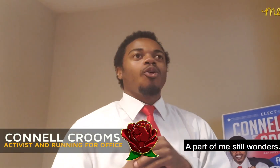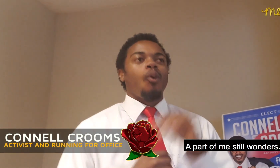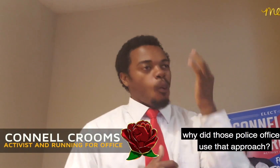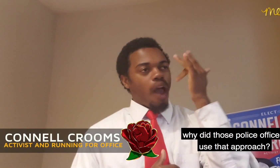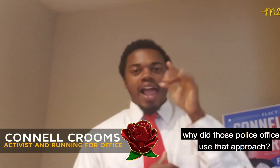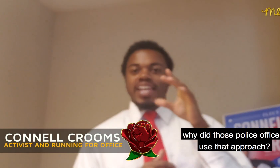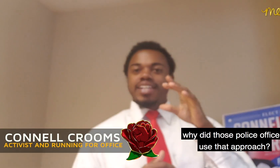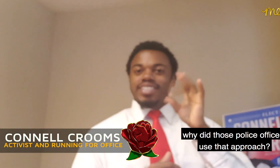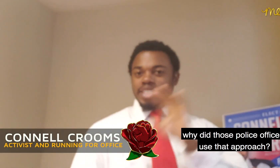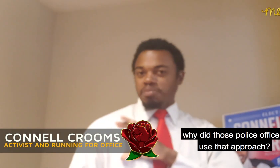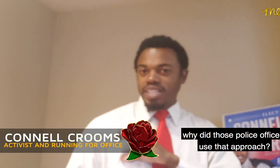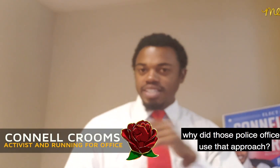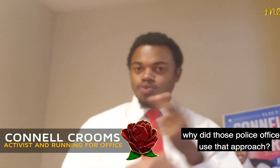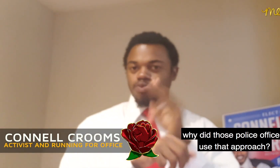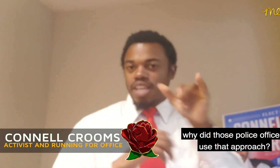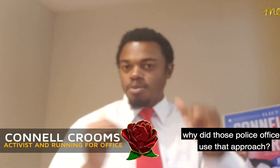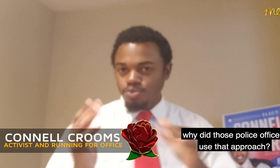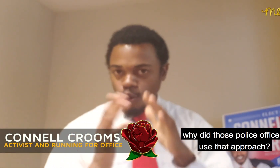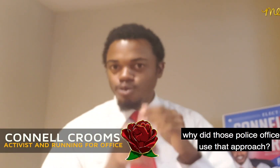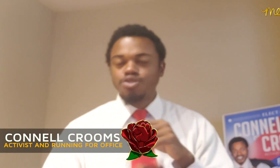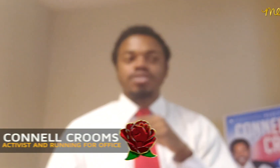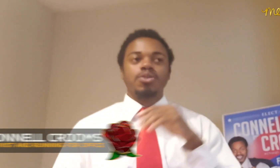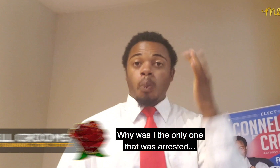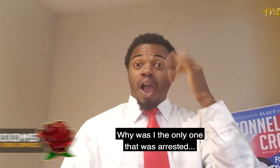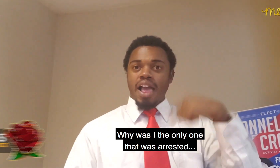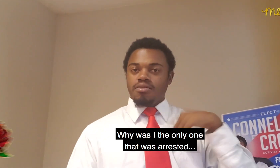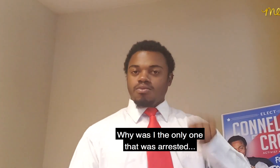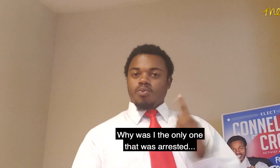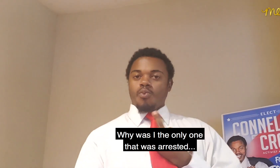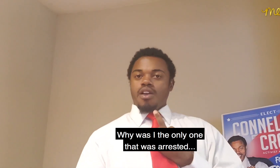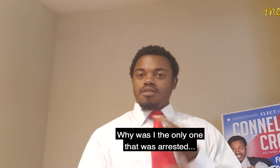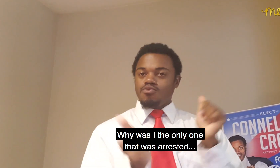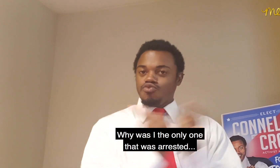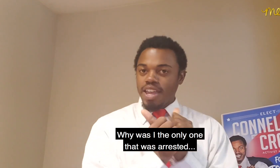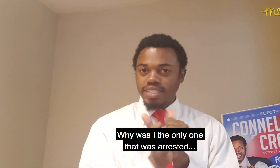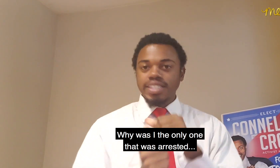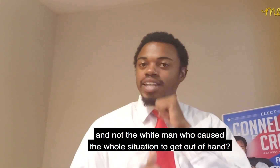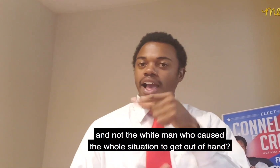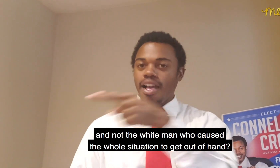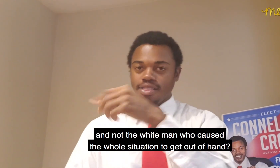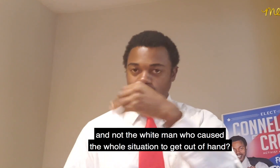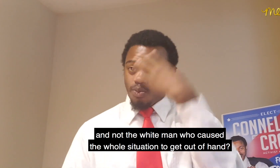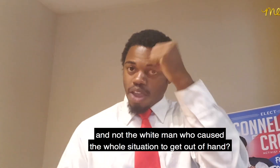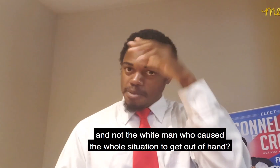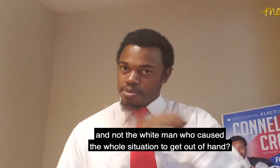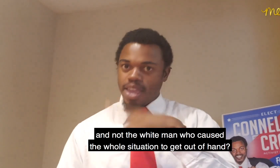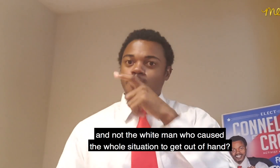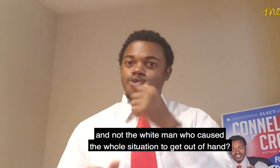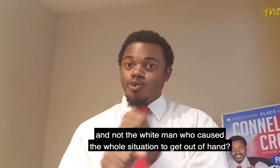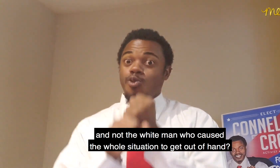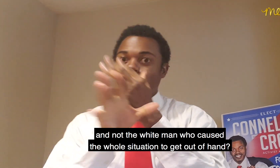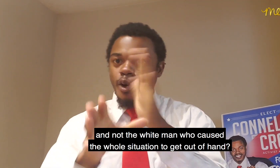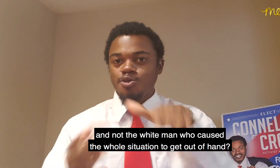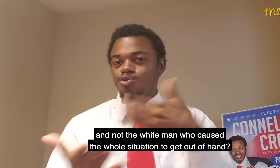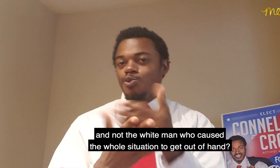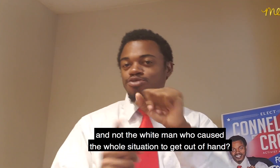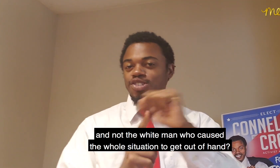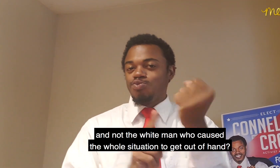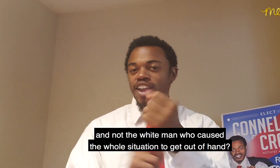wonders, why did those police officers use that approach? Why was the only one that was arrested, and not the white men who caused the whole situation